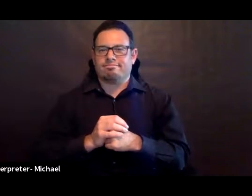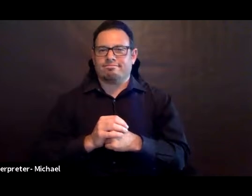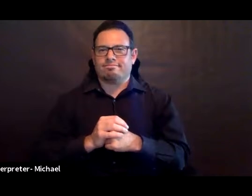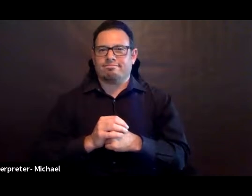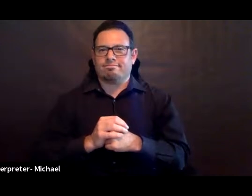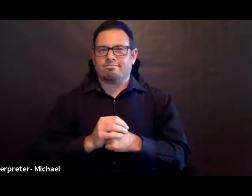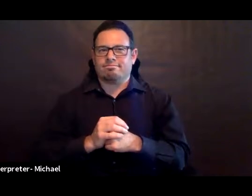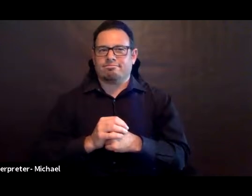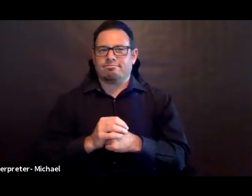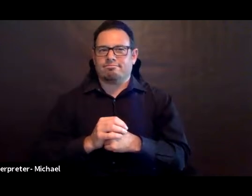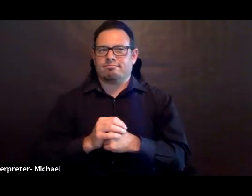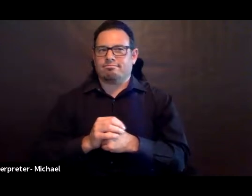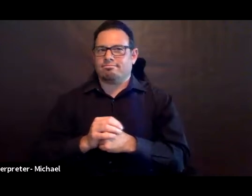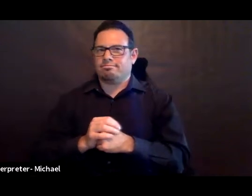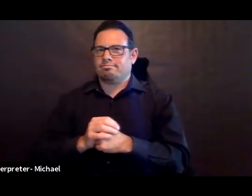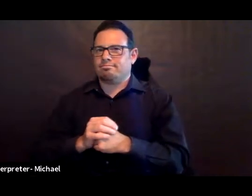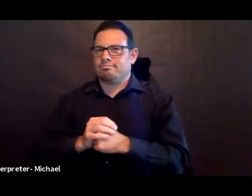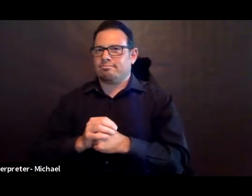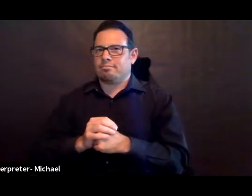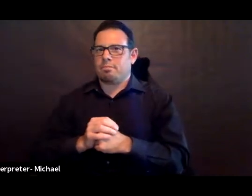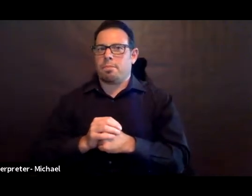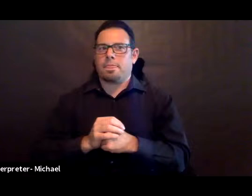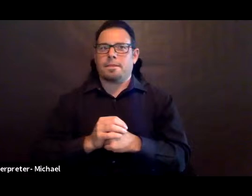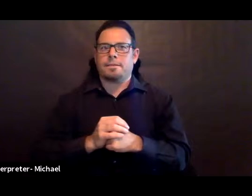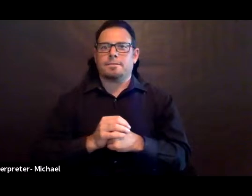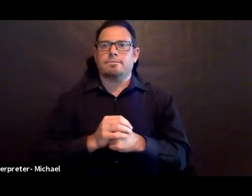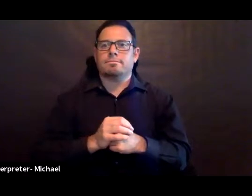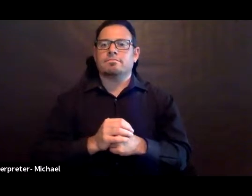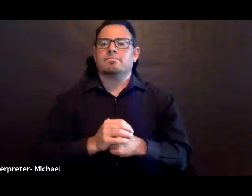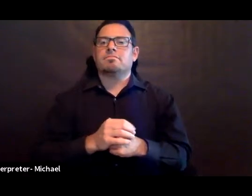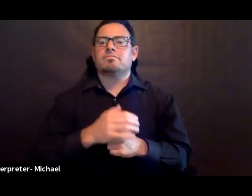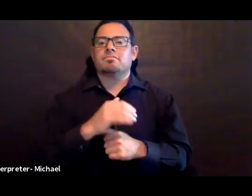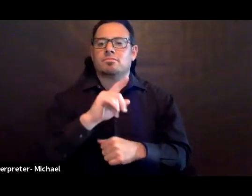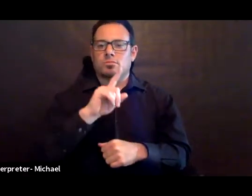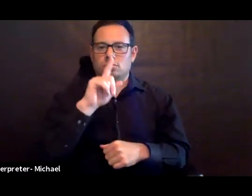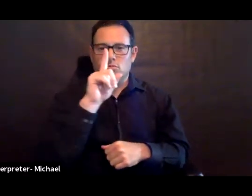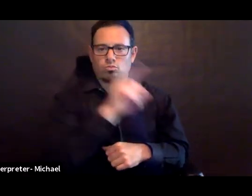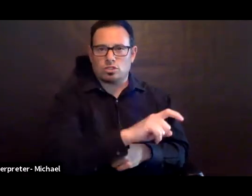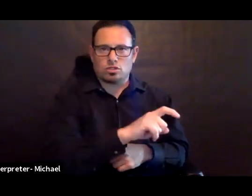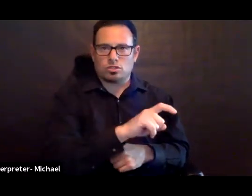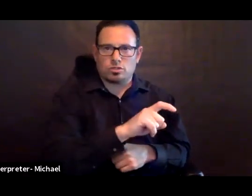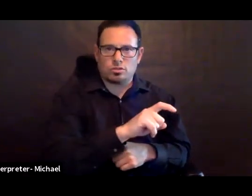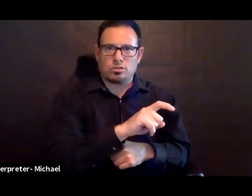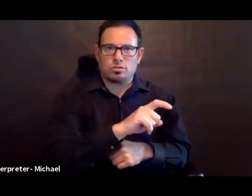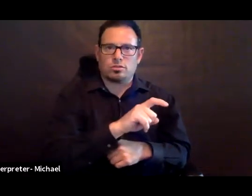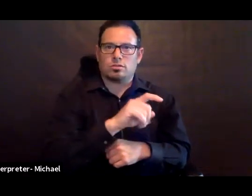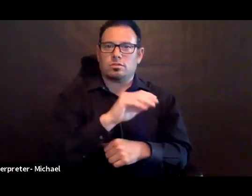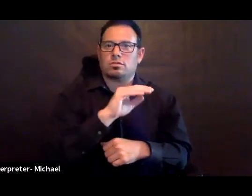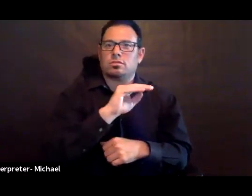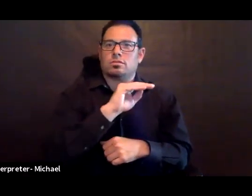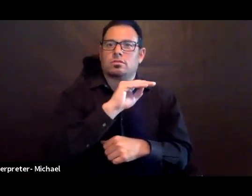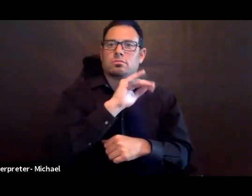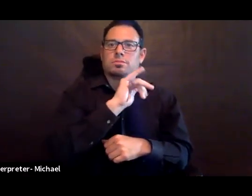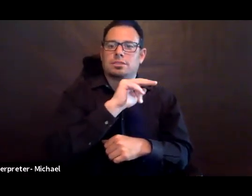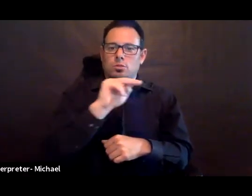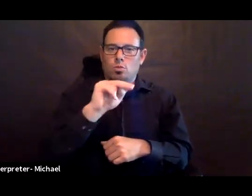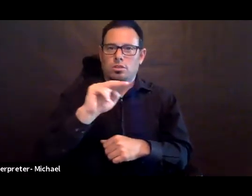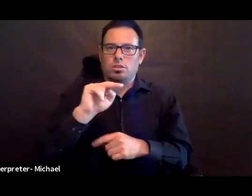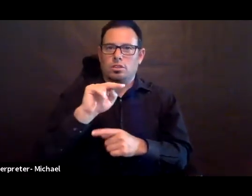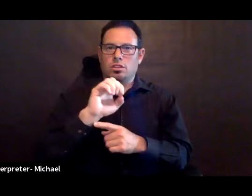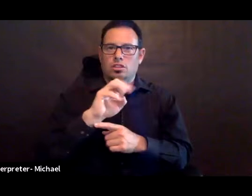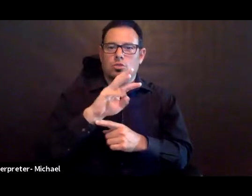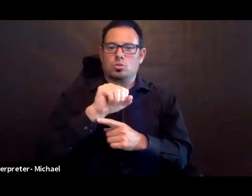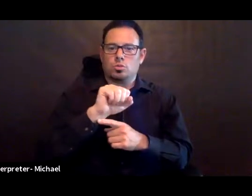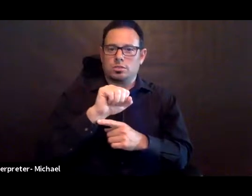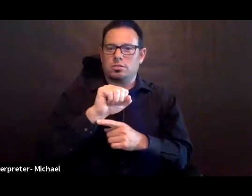Our next question is from Bill Werner from Minnesota News Network. Your line is open. Thank you.